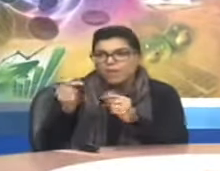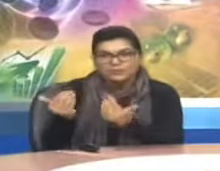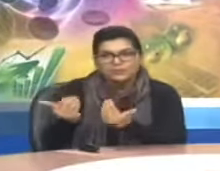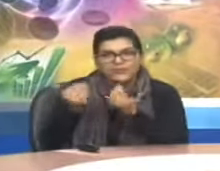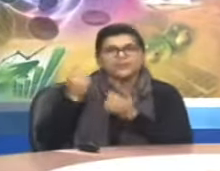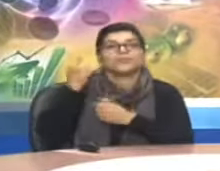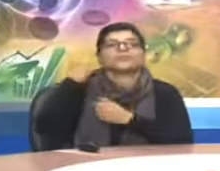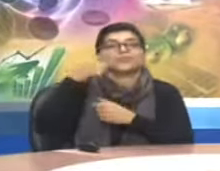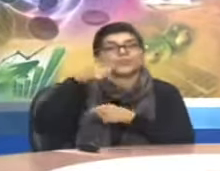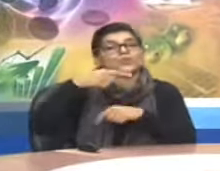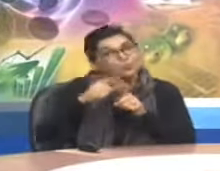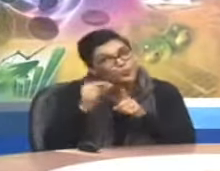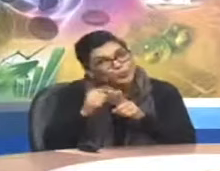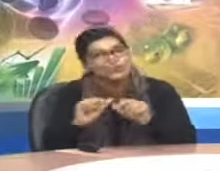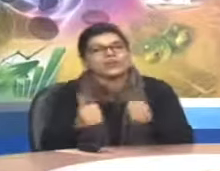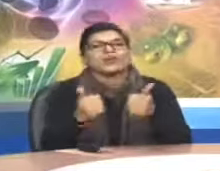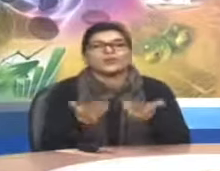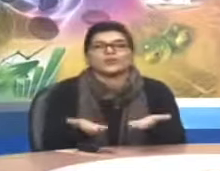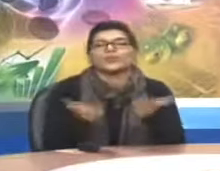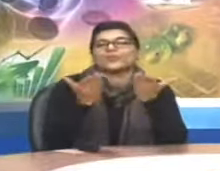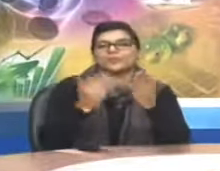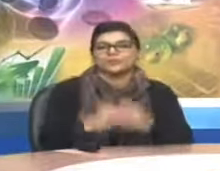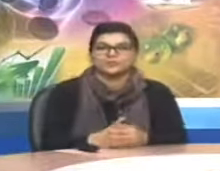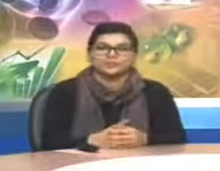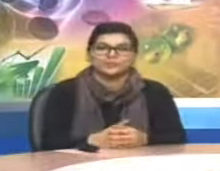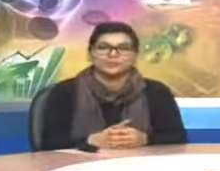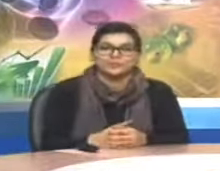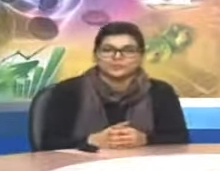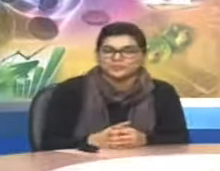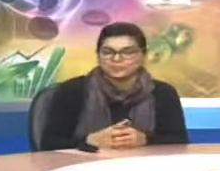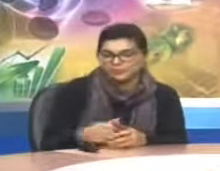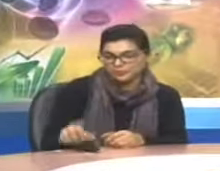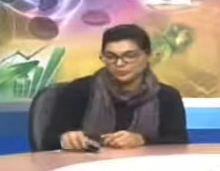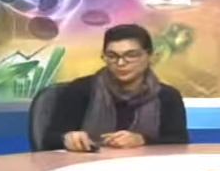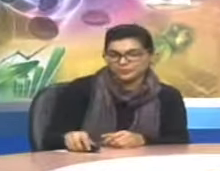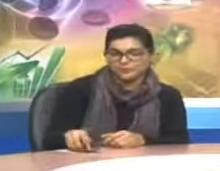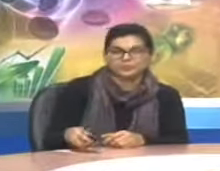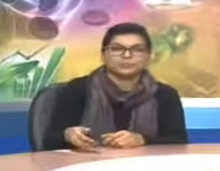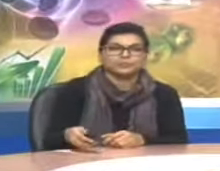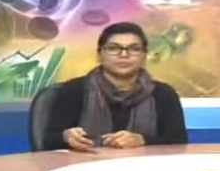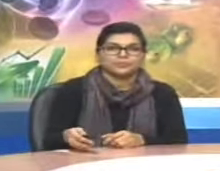helpful. So, we all must do it regularly.